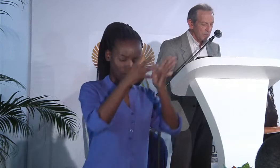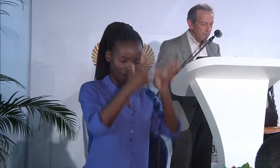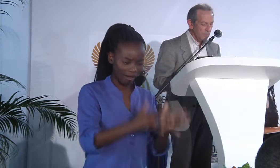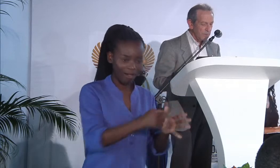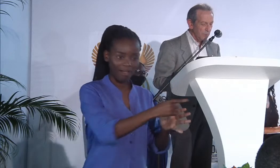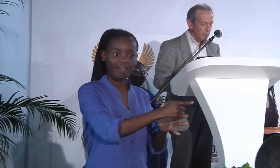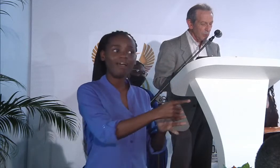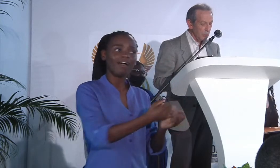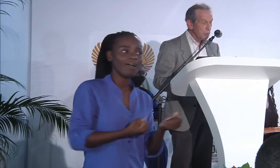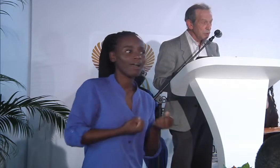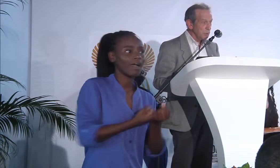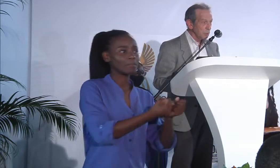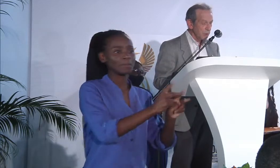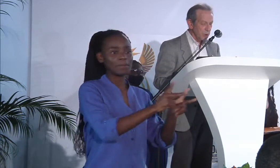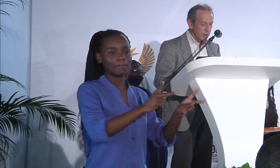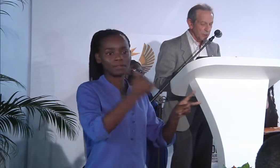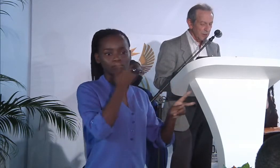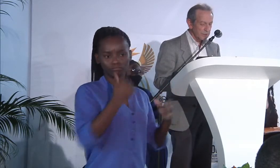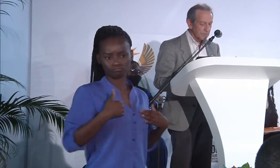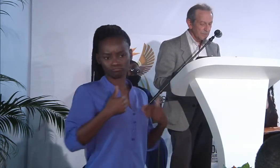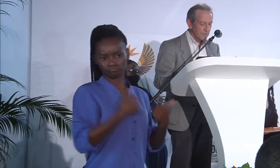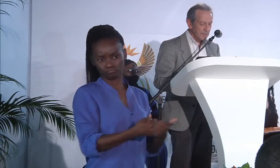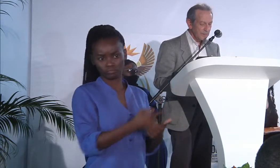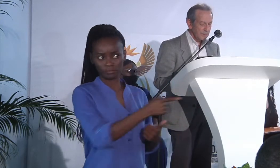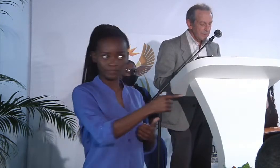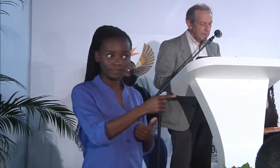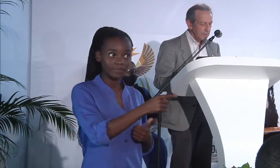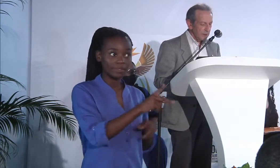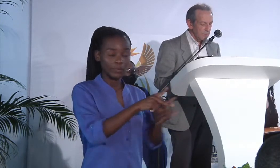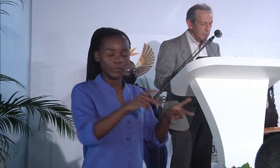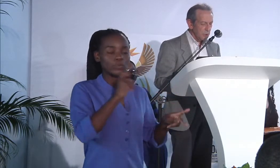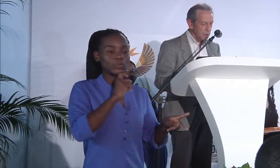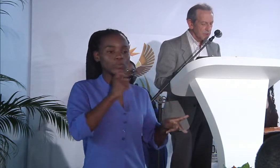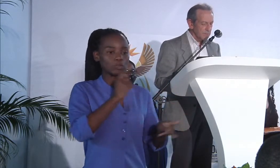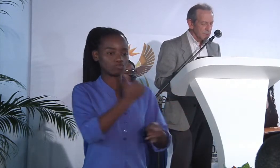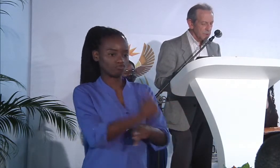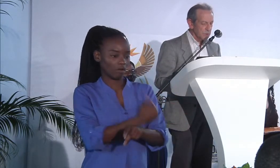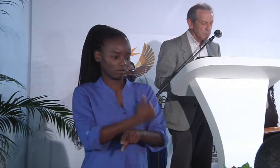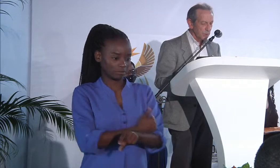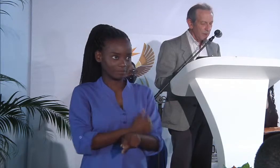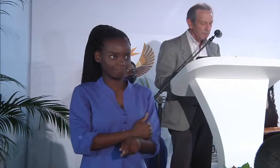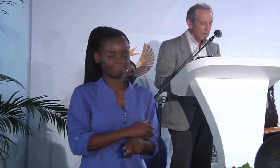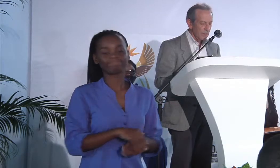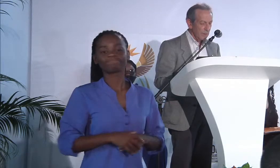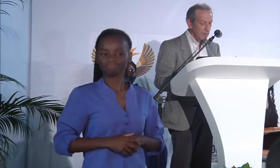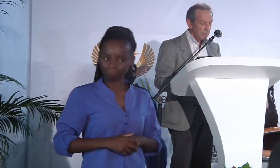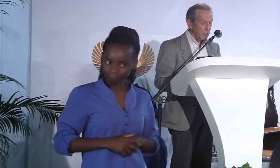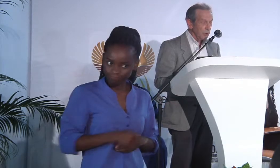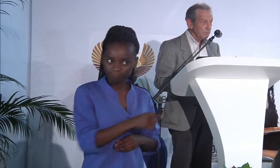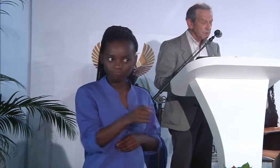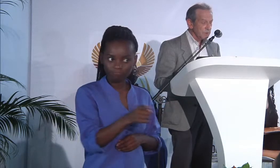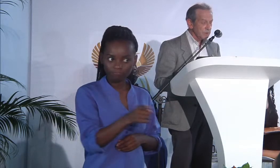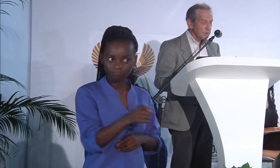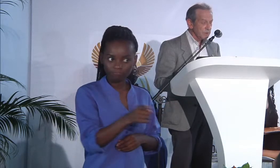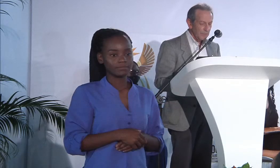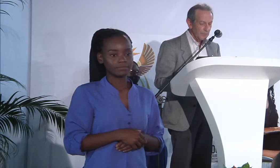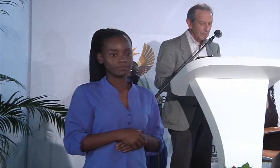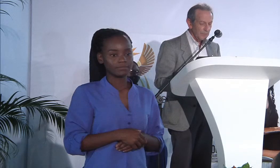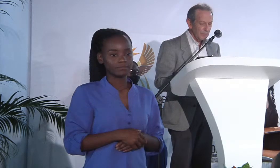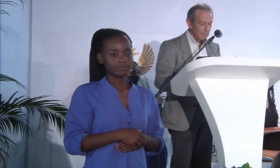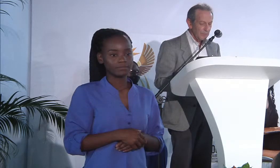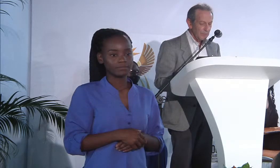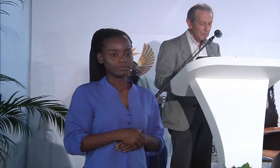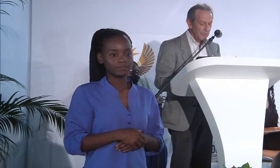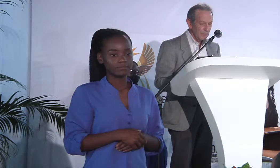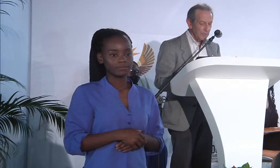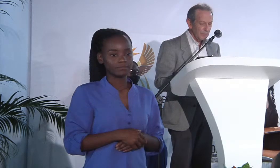well-being of the people who use or inject drugs. It aims to reduce substance use disorder, the burden of disease, and